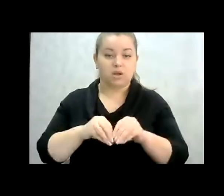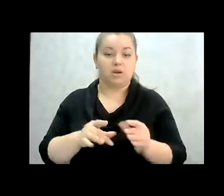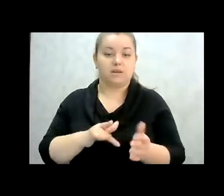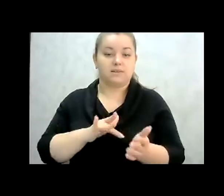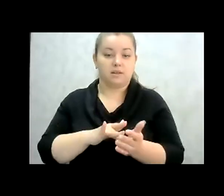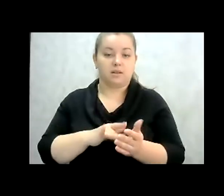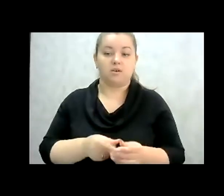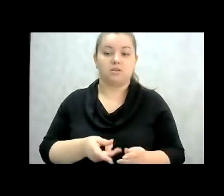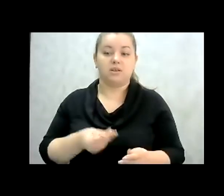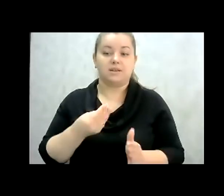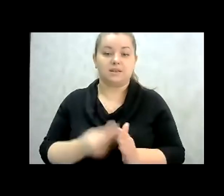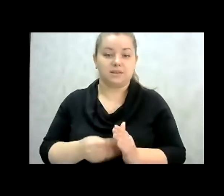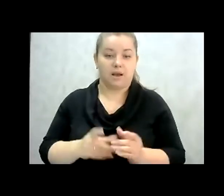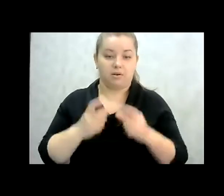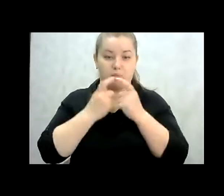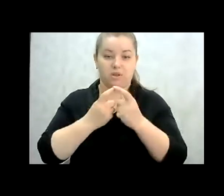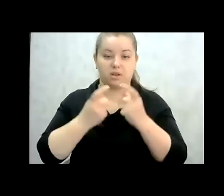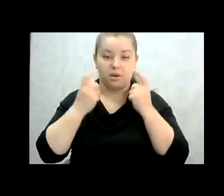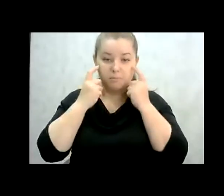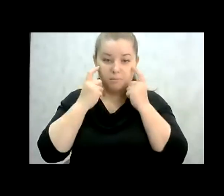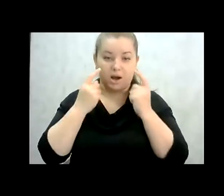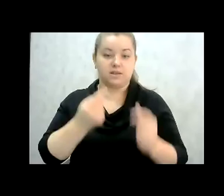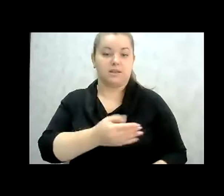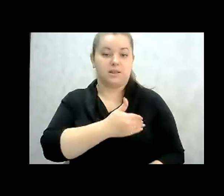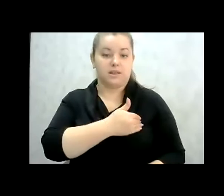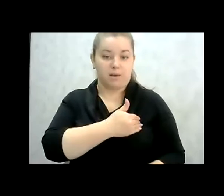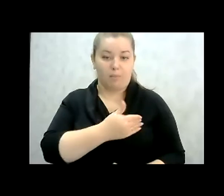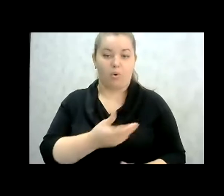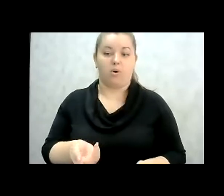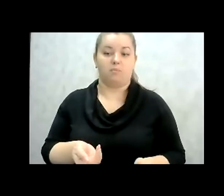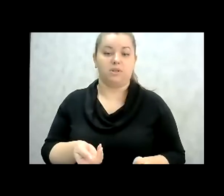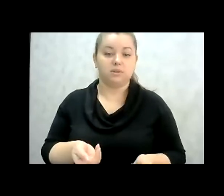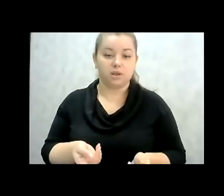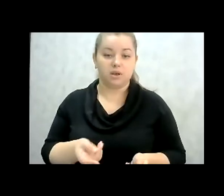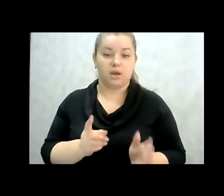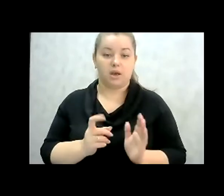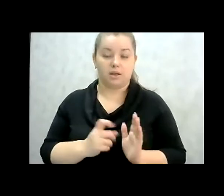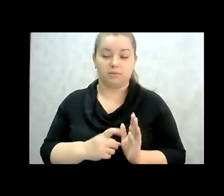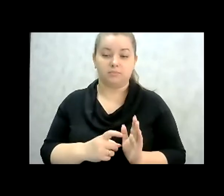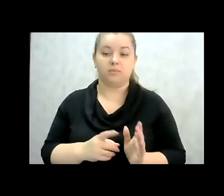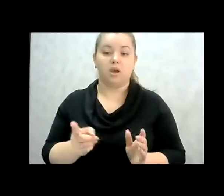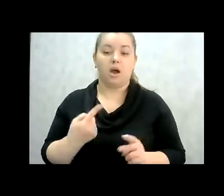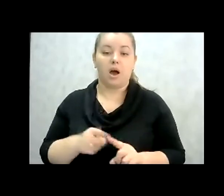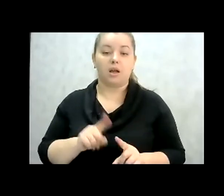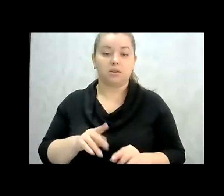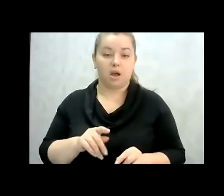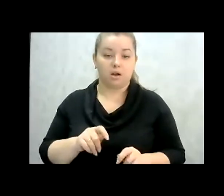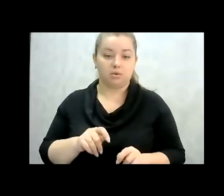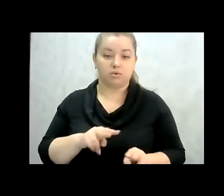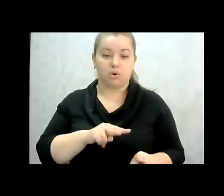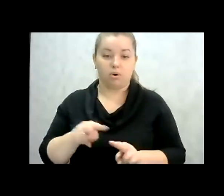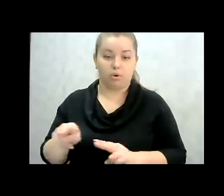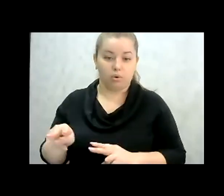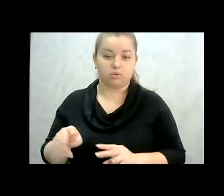should also, in a centralized way, resolve the issue of procurement of masks,